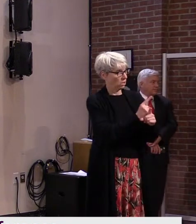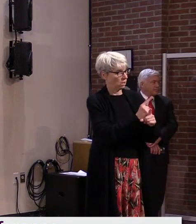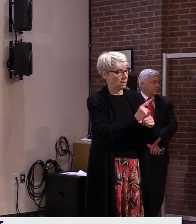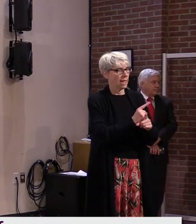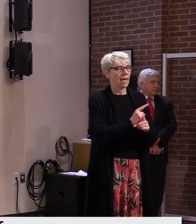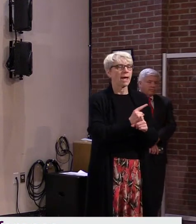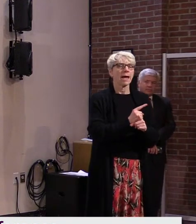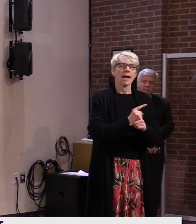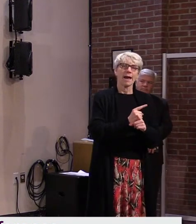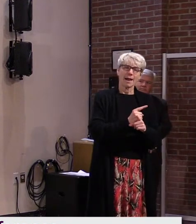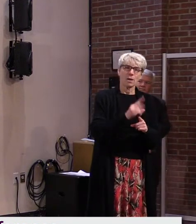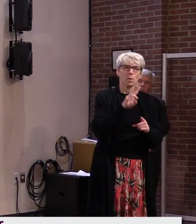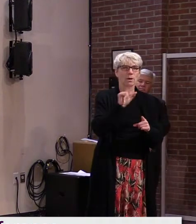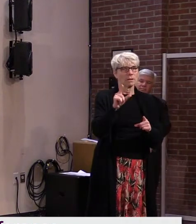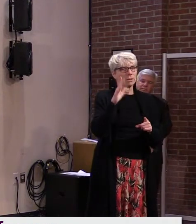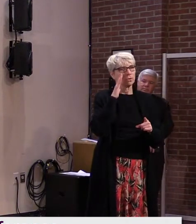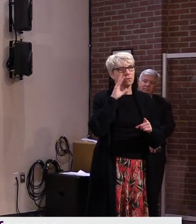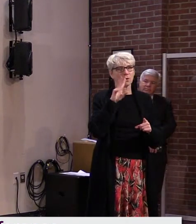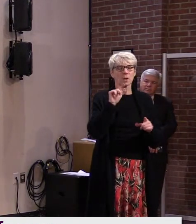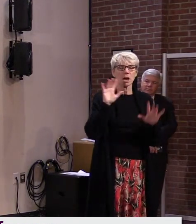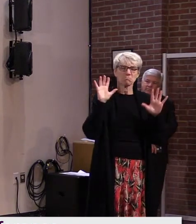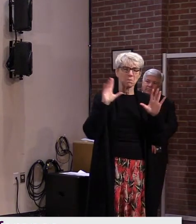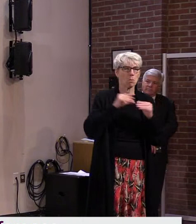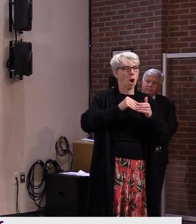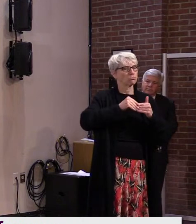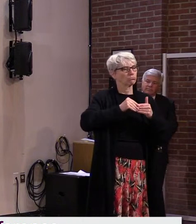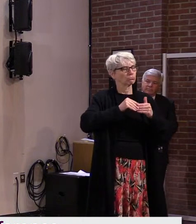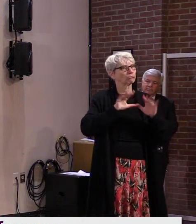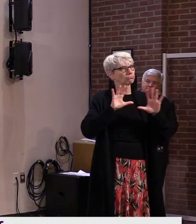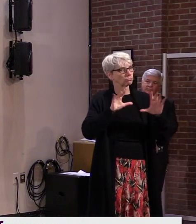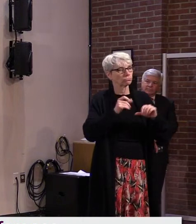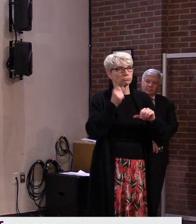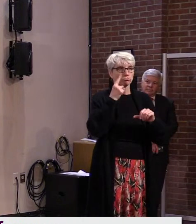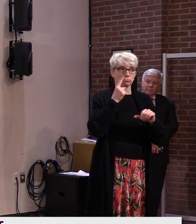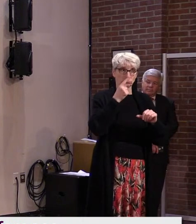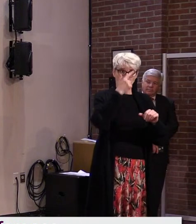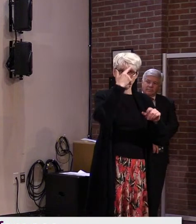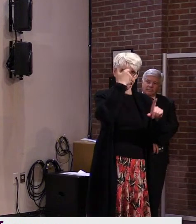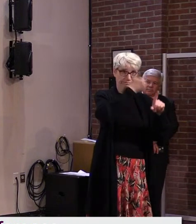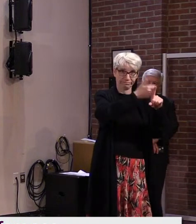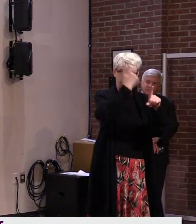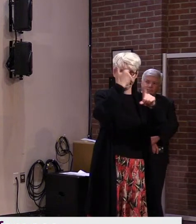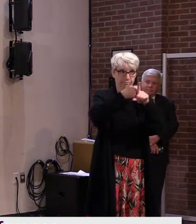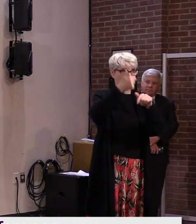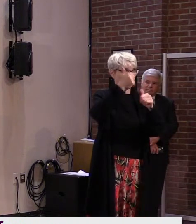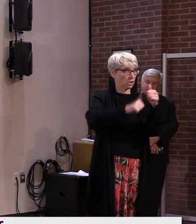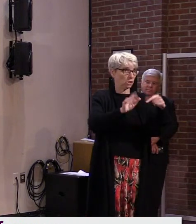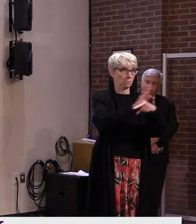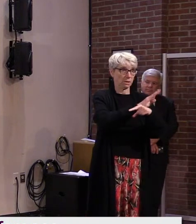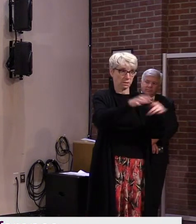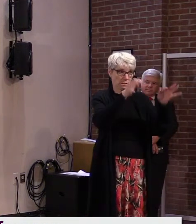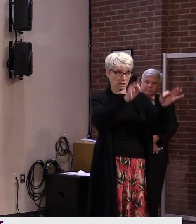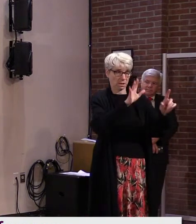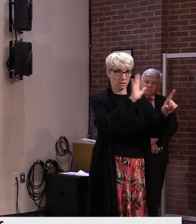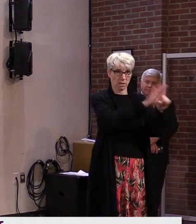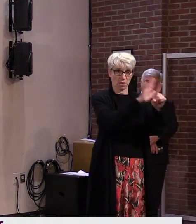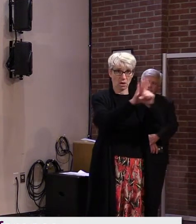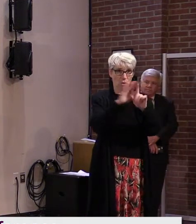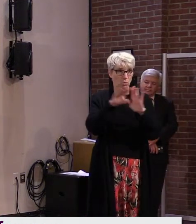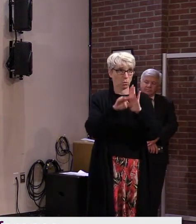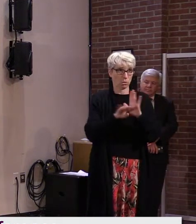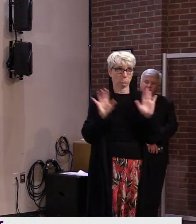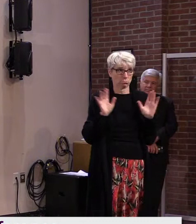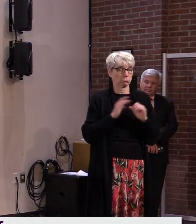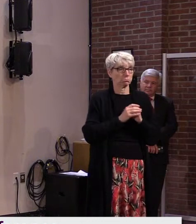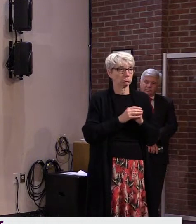in Vermont, and again, it's up to the employer to determine their own rules. As we laid